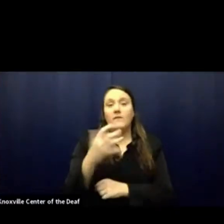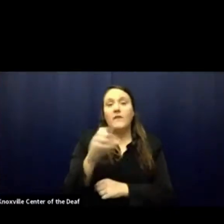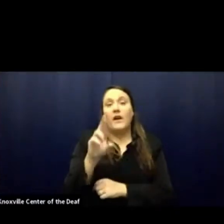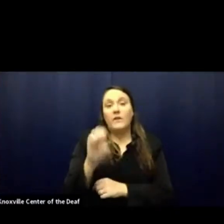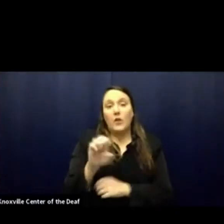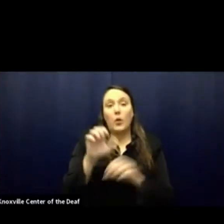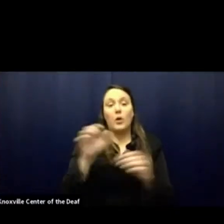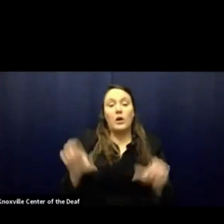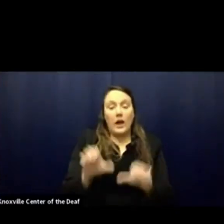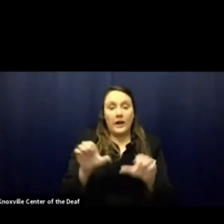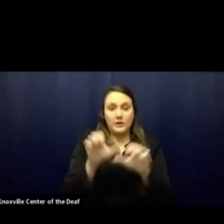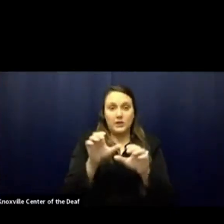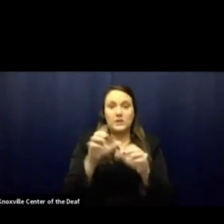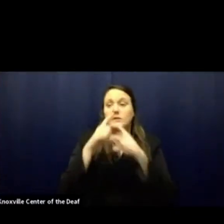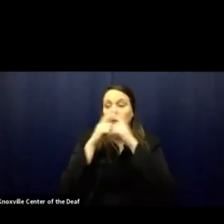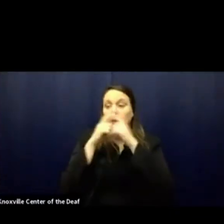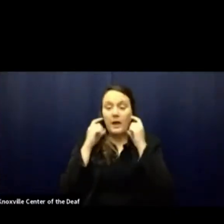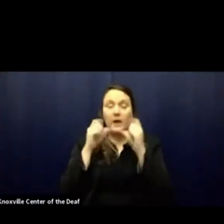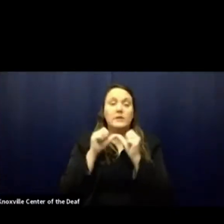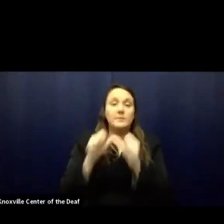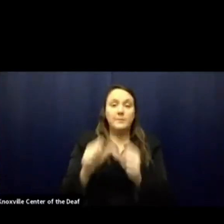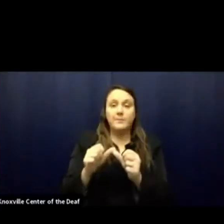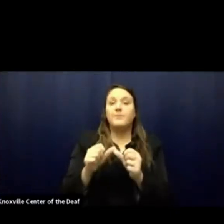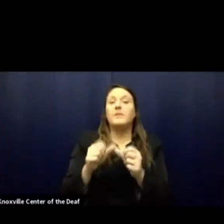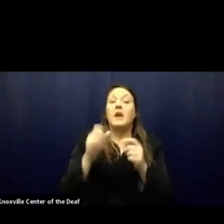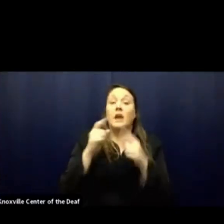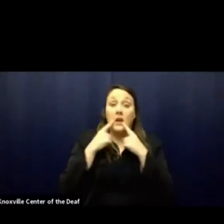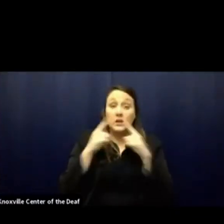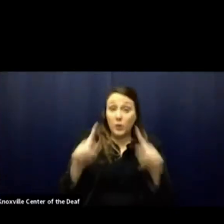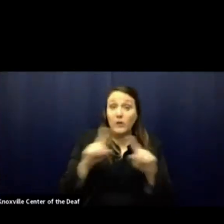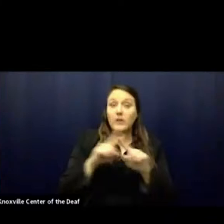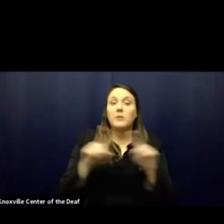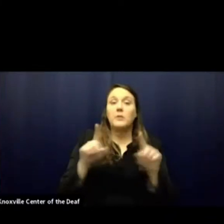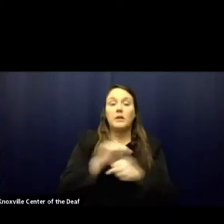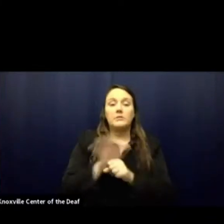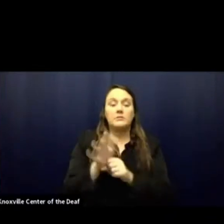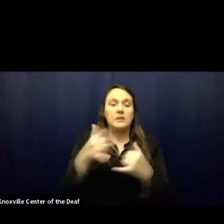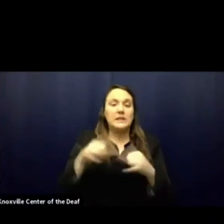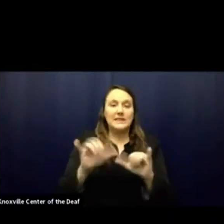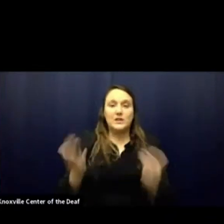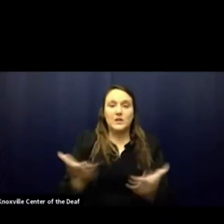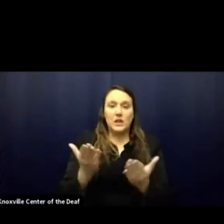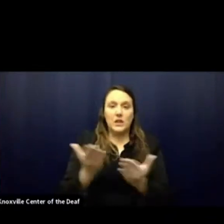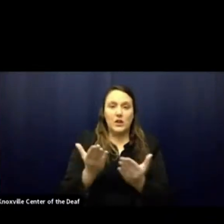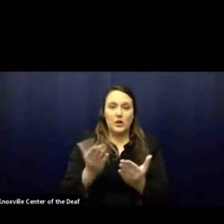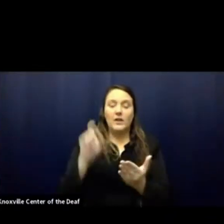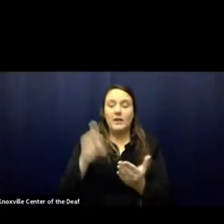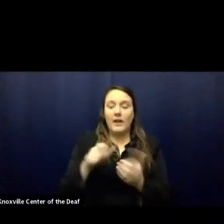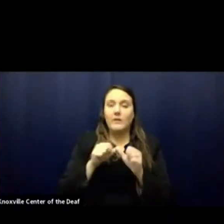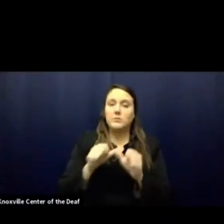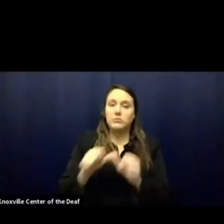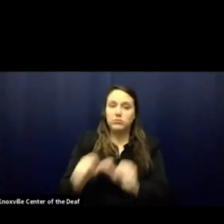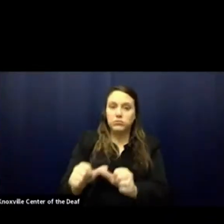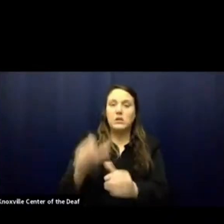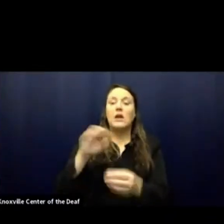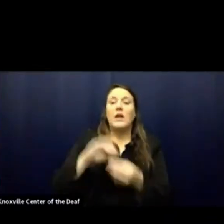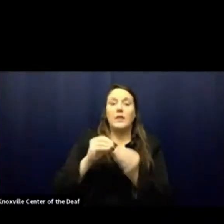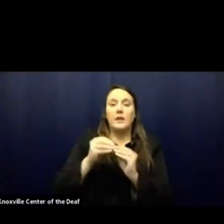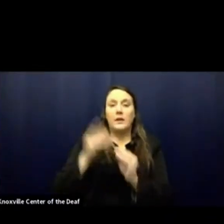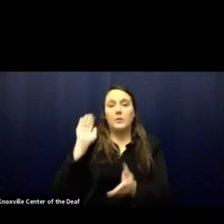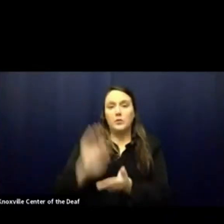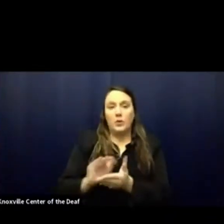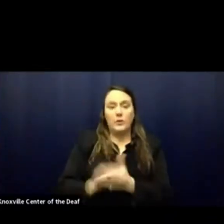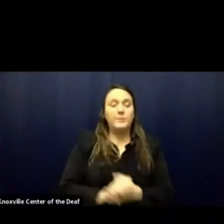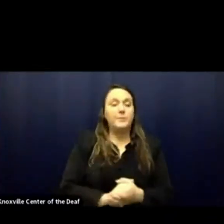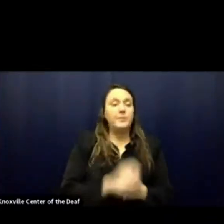It's working. COVID is still here, and we need to keep those things in place in order to keep those numbers lower. From Megan with